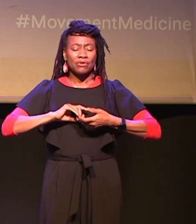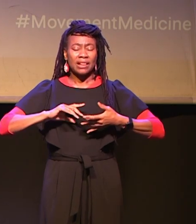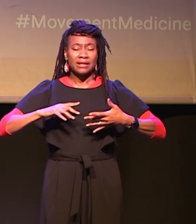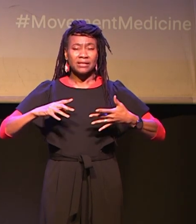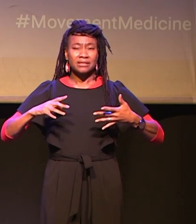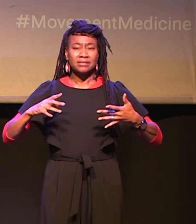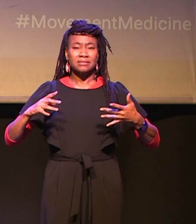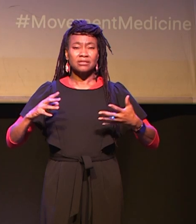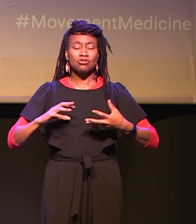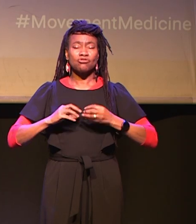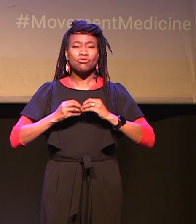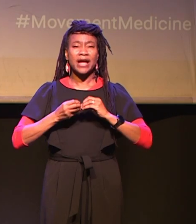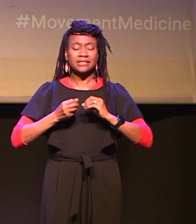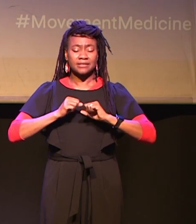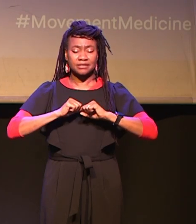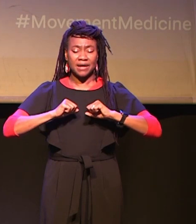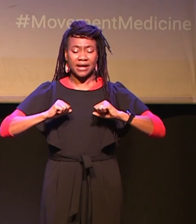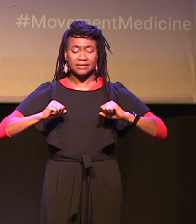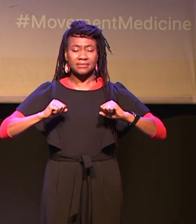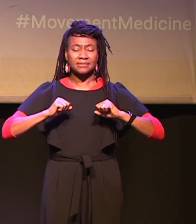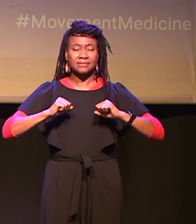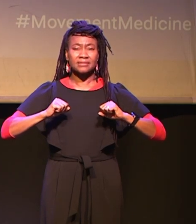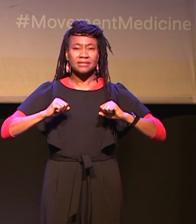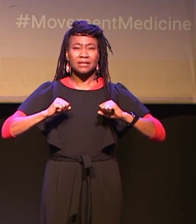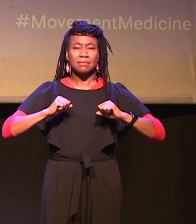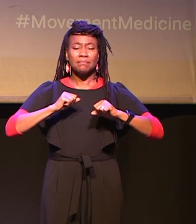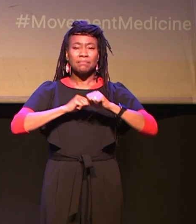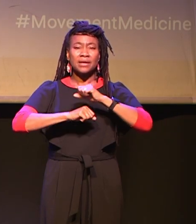for what's happening inside of you